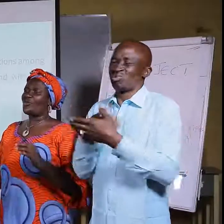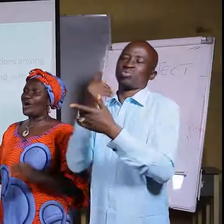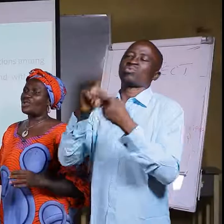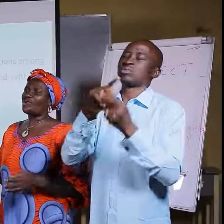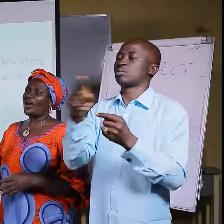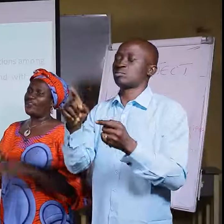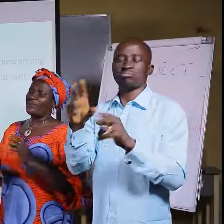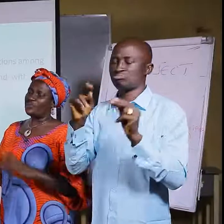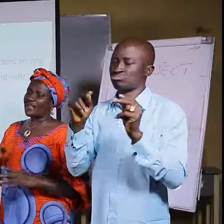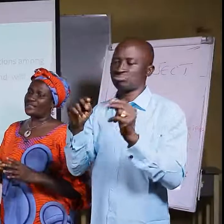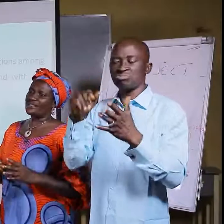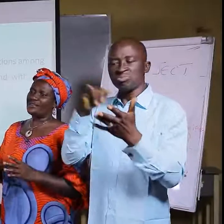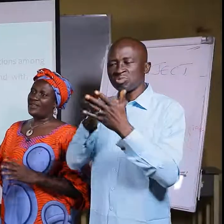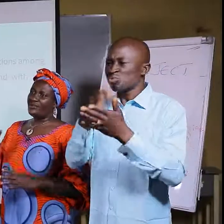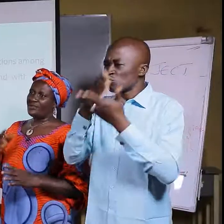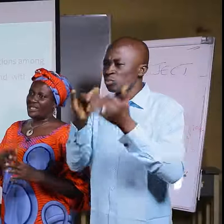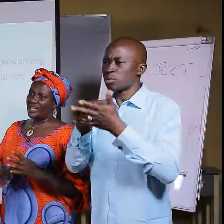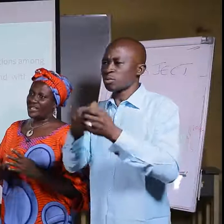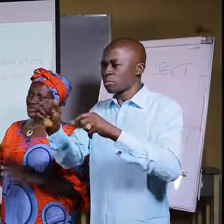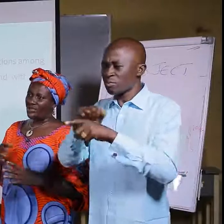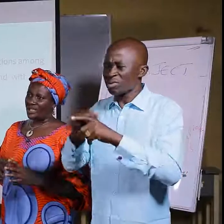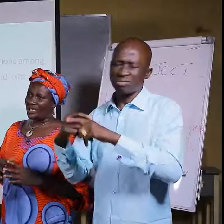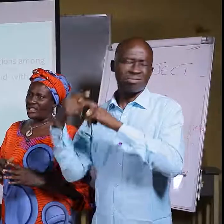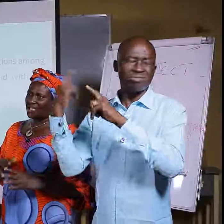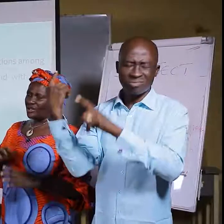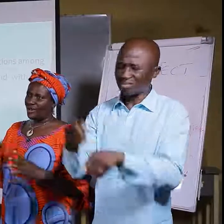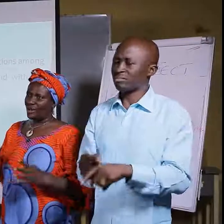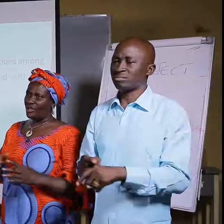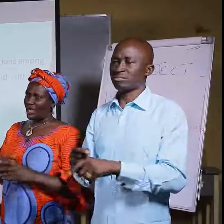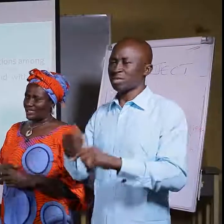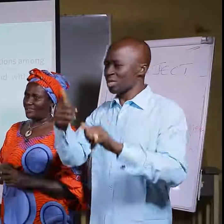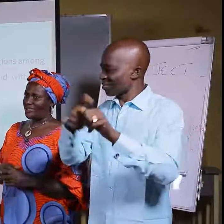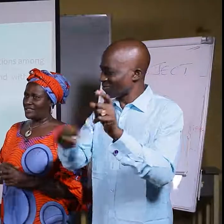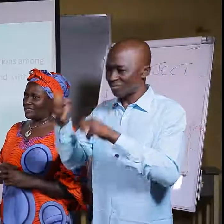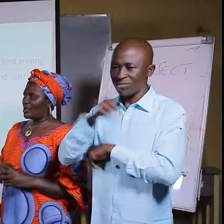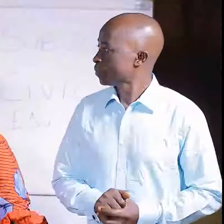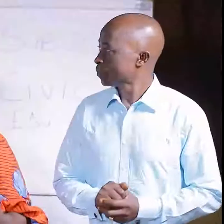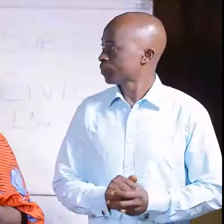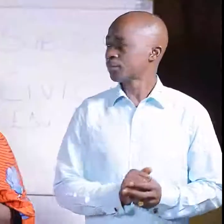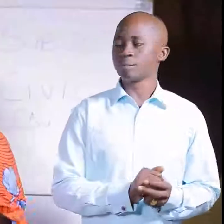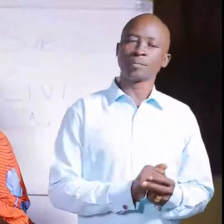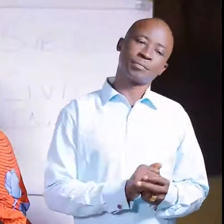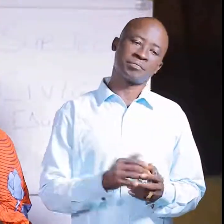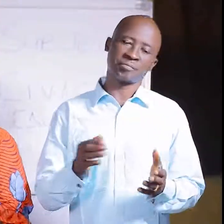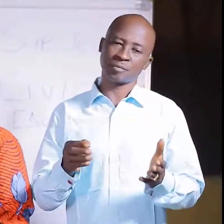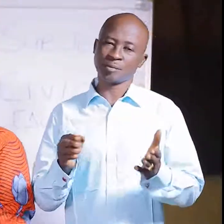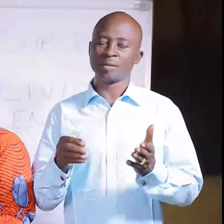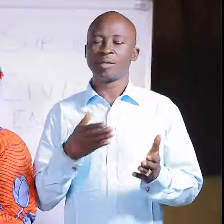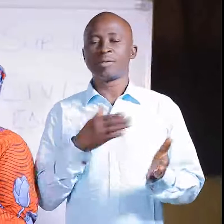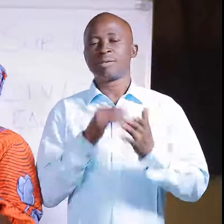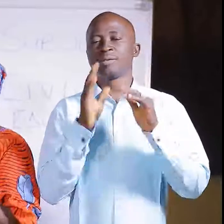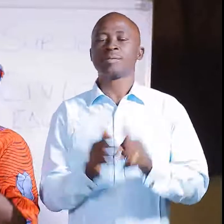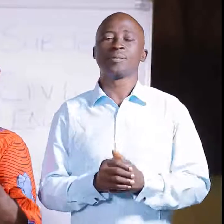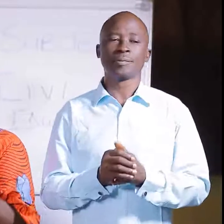is what you have been practicing day to day in all your activities. Okay, my learners,